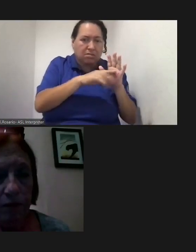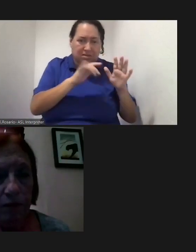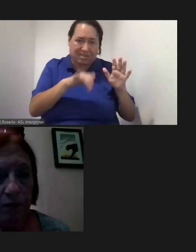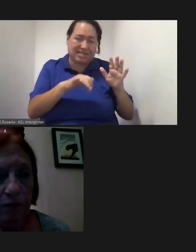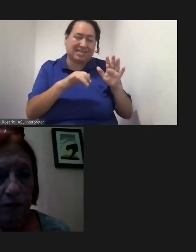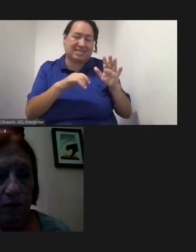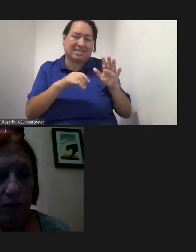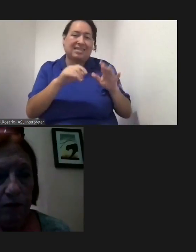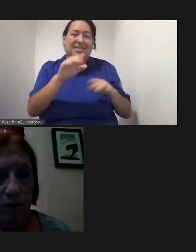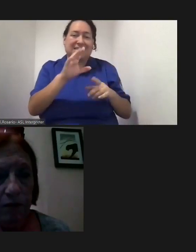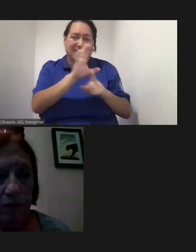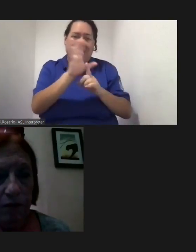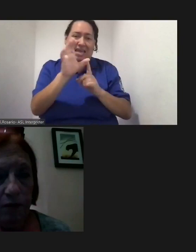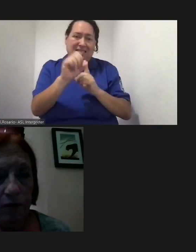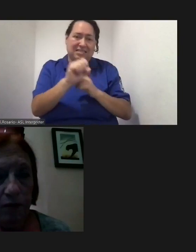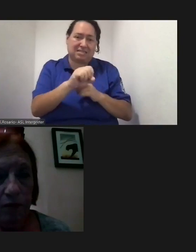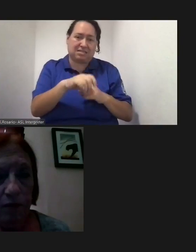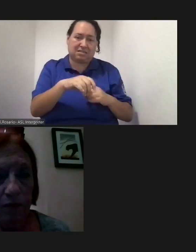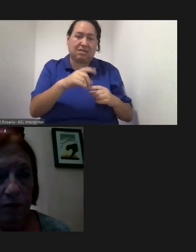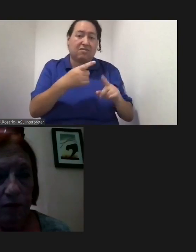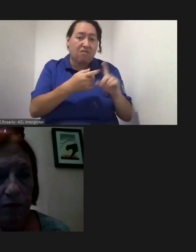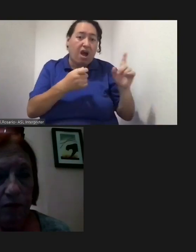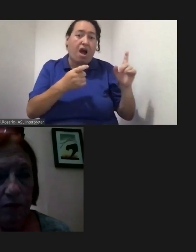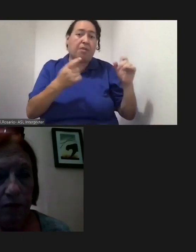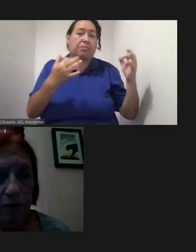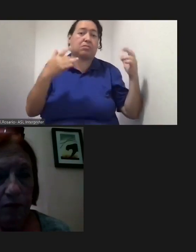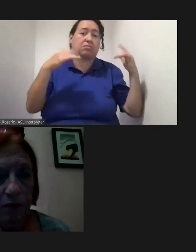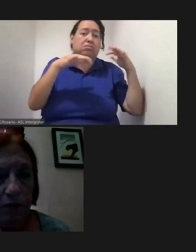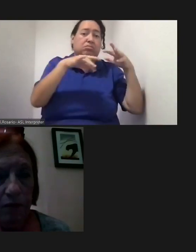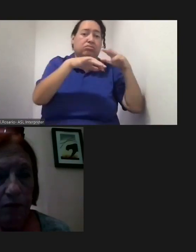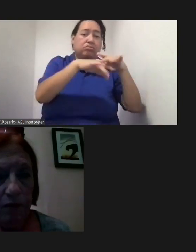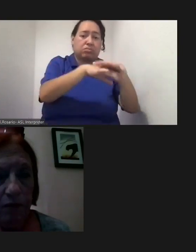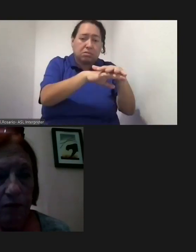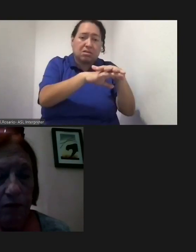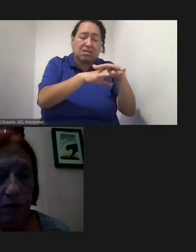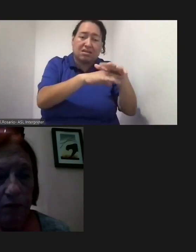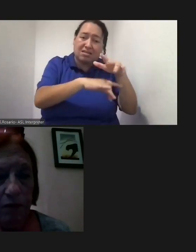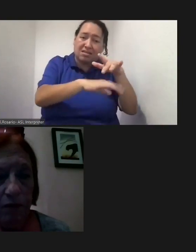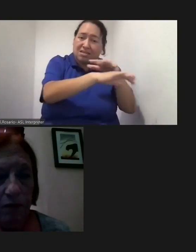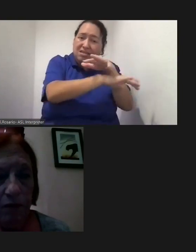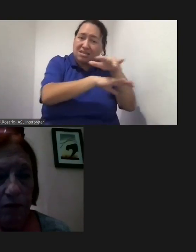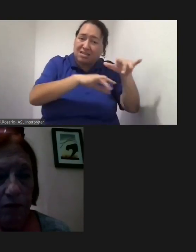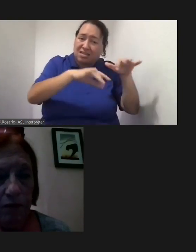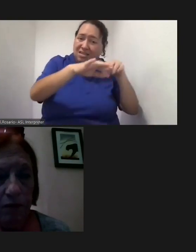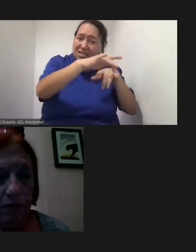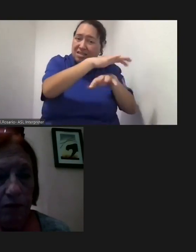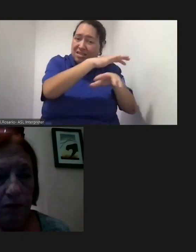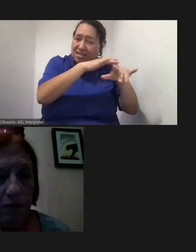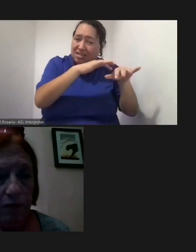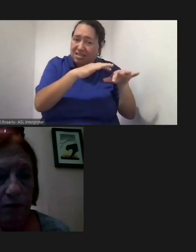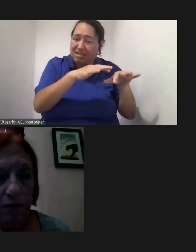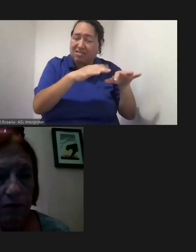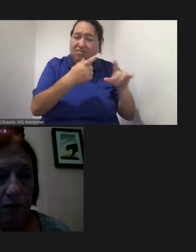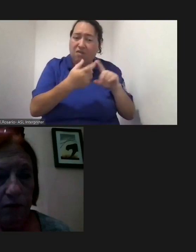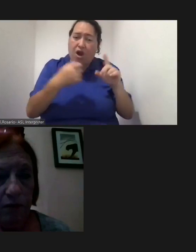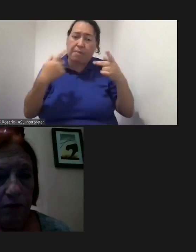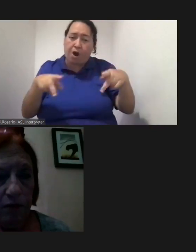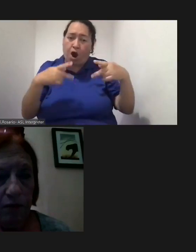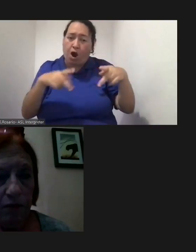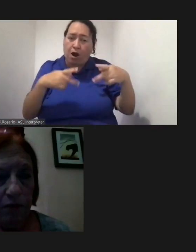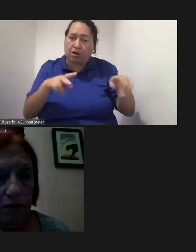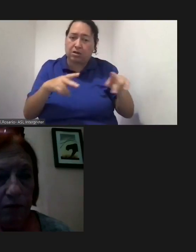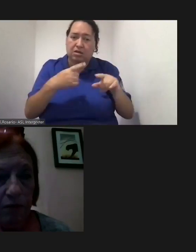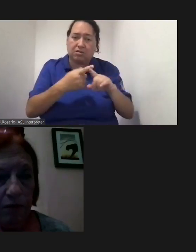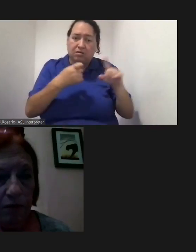are coming from social gatherings. They're coming from, parties. They've come from